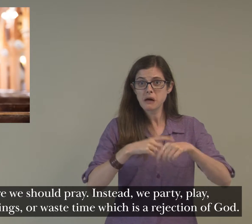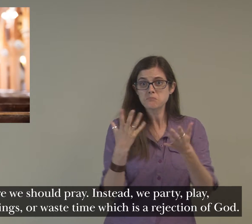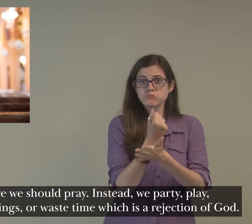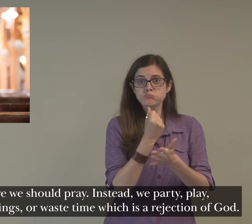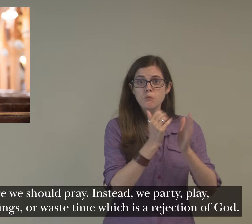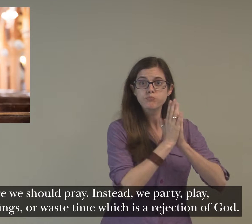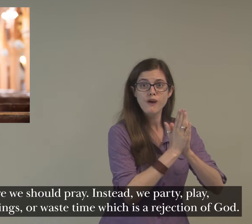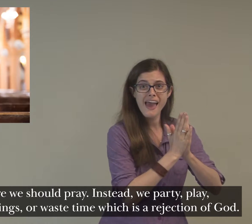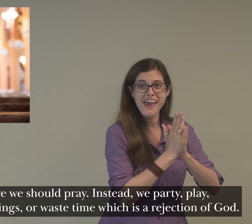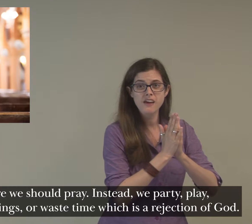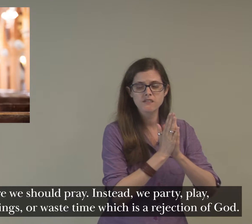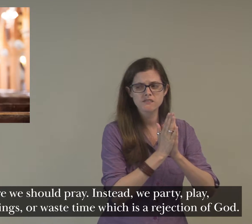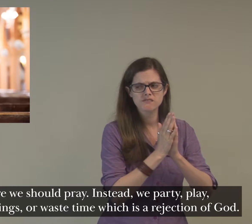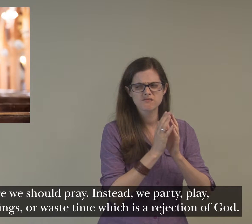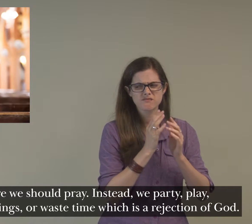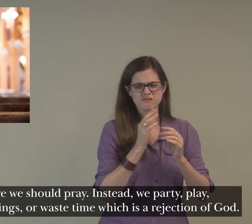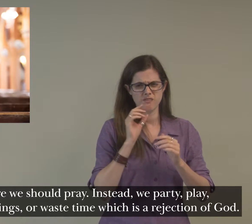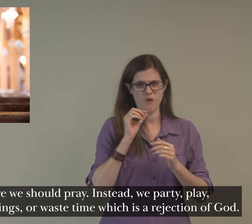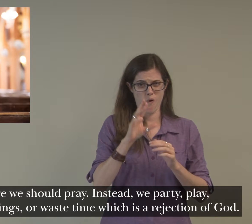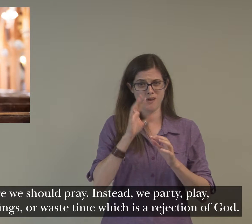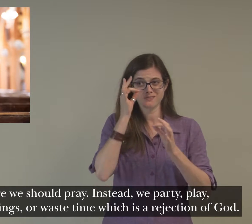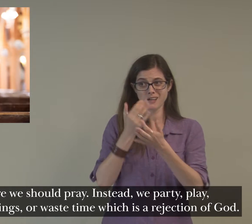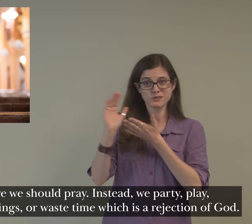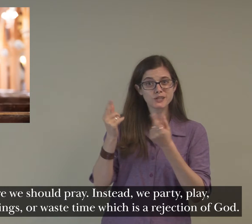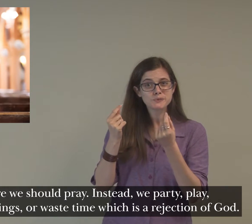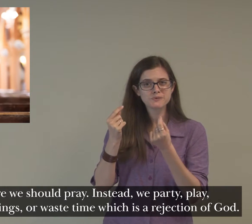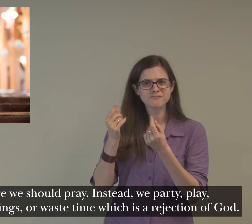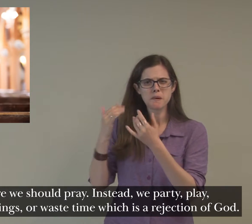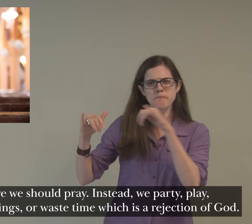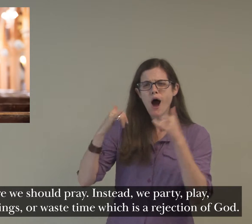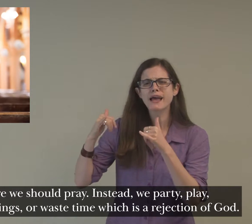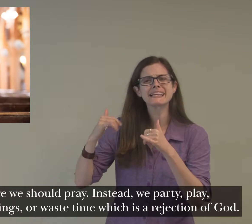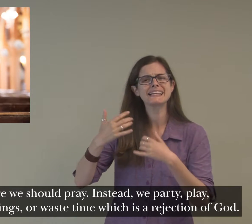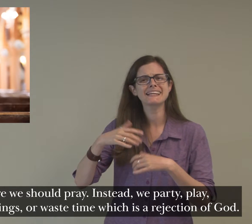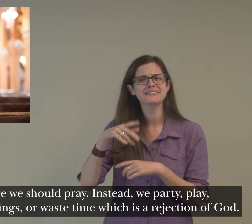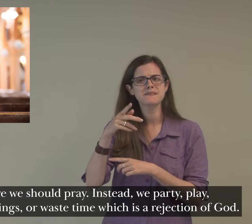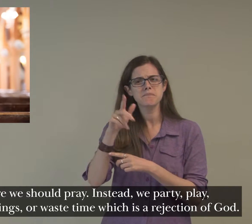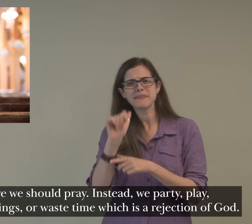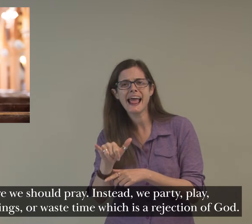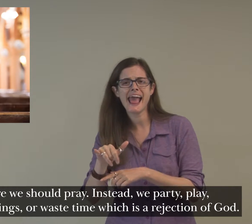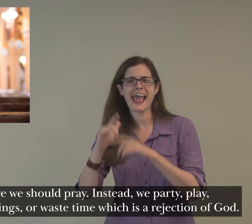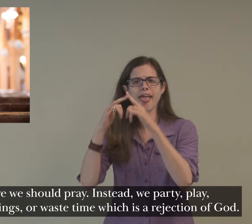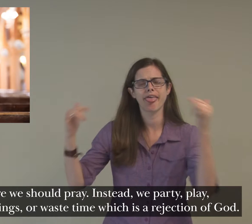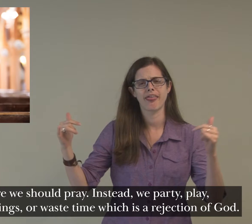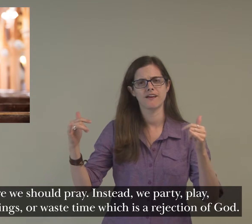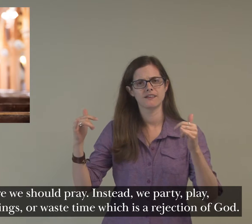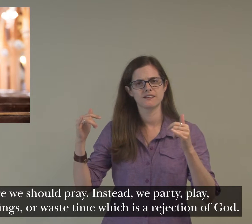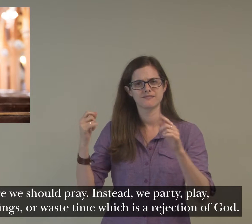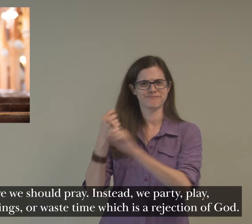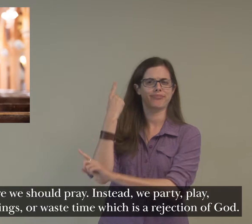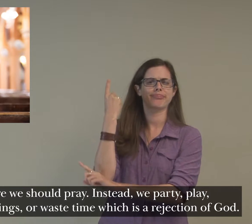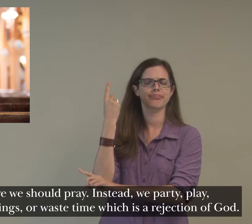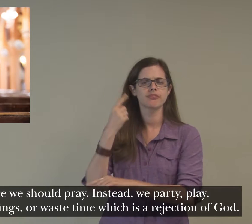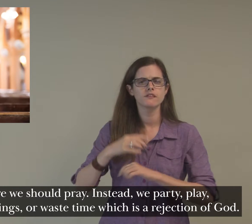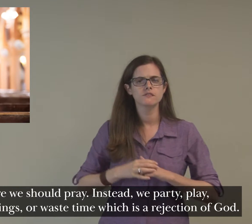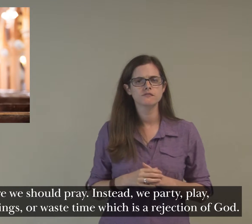where we should pray. Instead, we party, play, do random meaningless things, or waste time, which is a rejection of